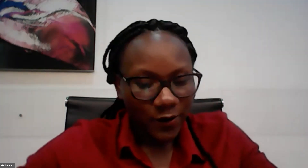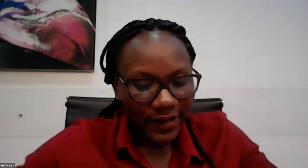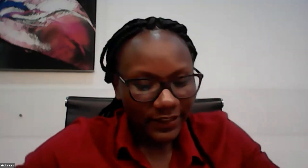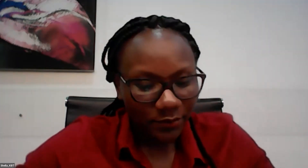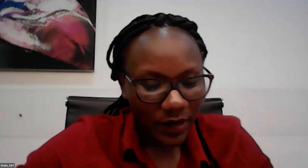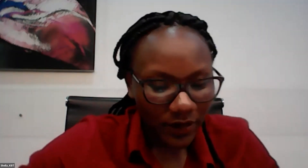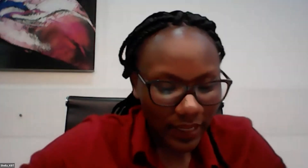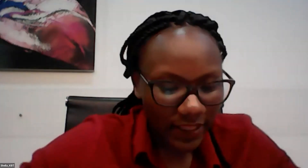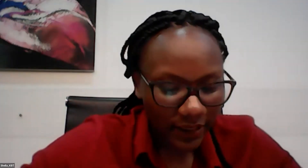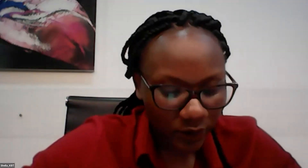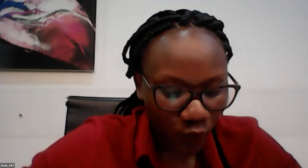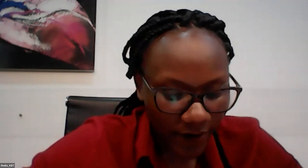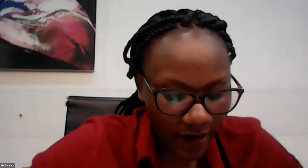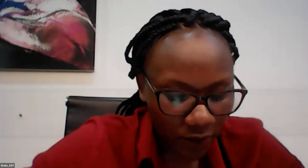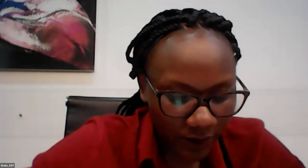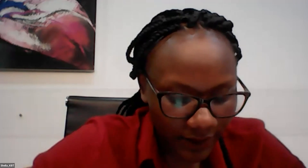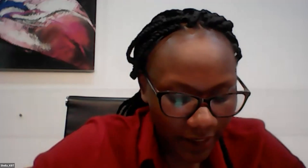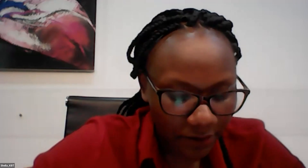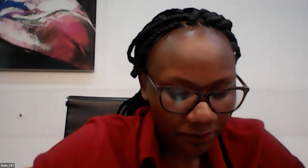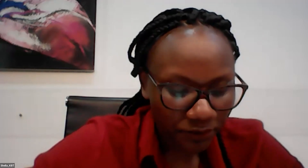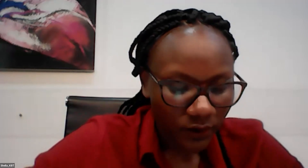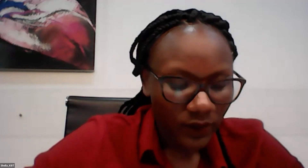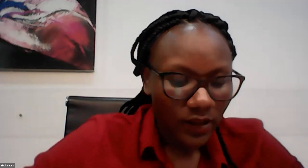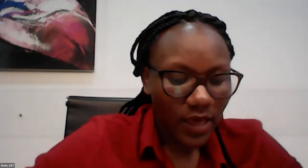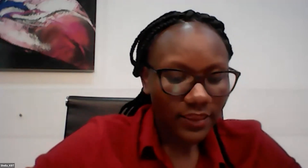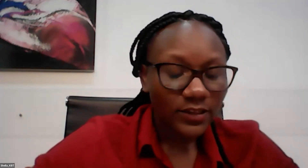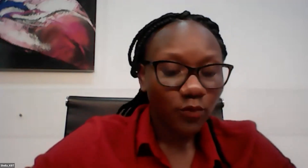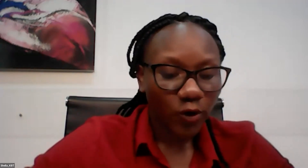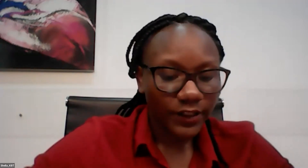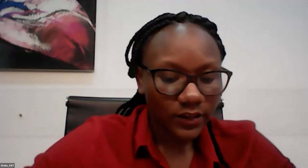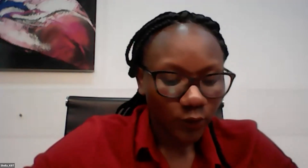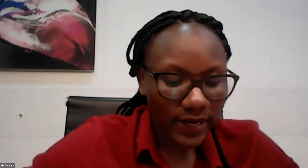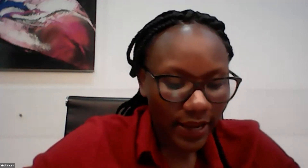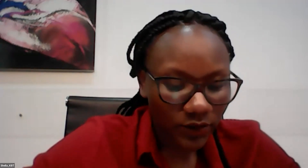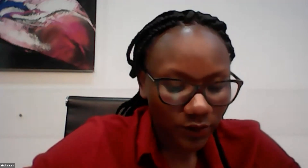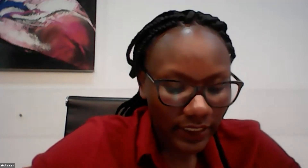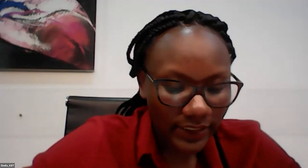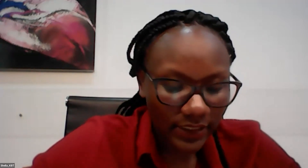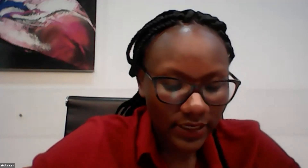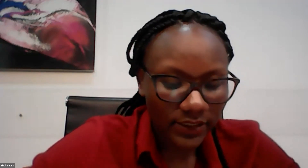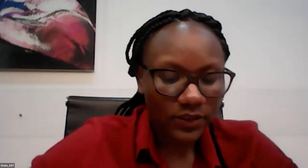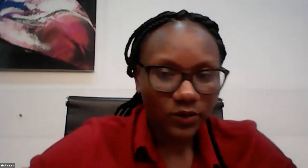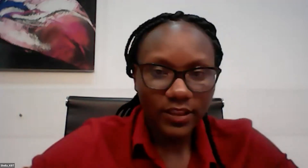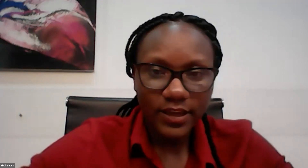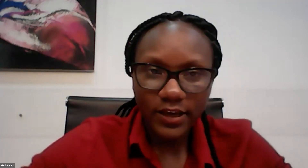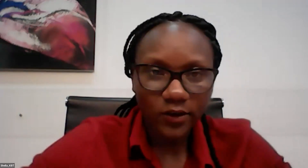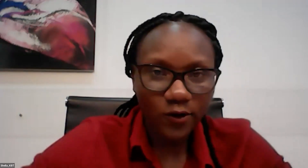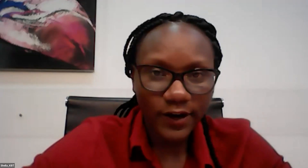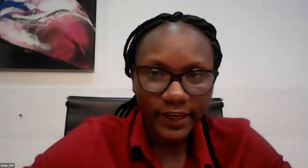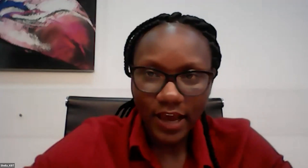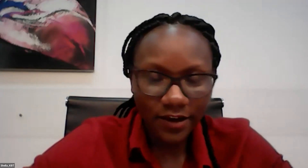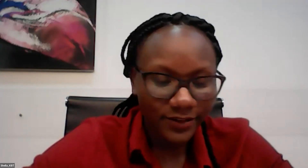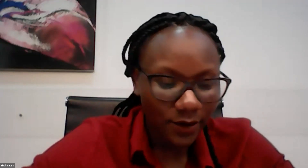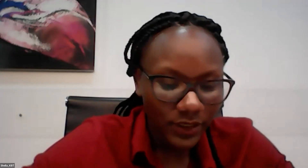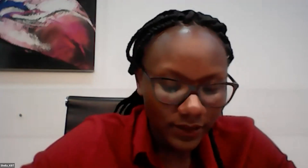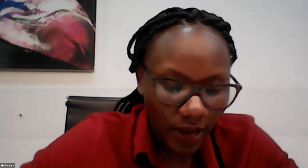Okay, all right. I'm glad that we are on time. At this point, we'd like to release the judges so that they can go